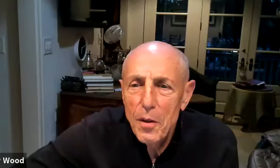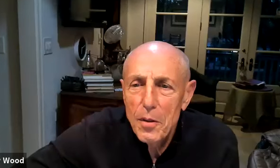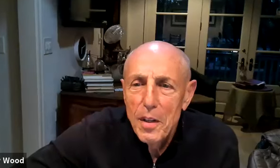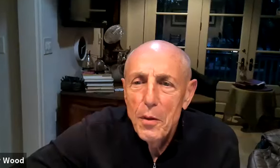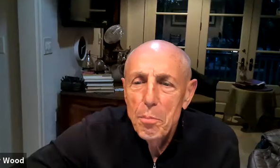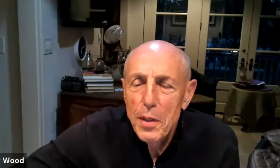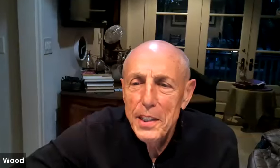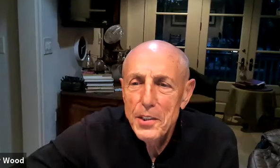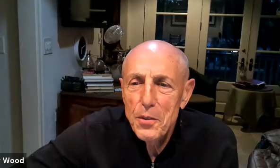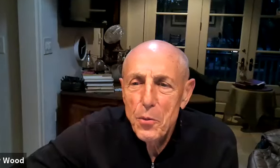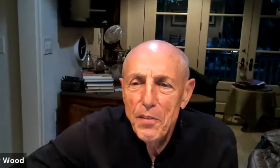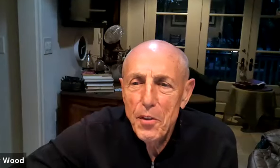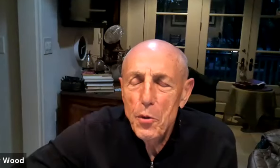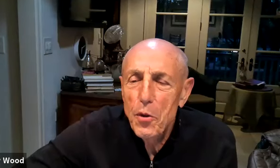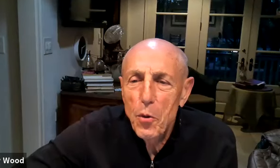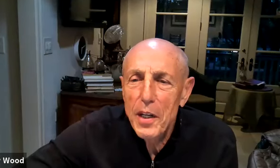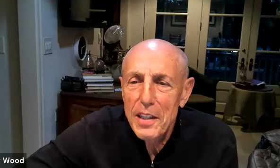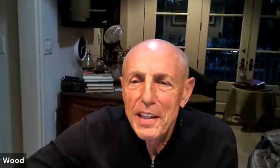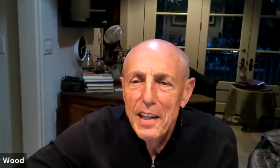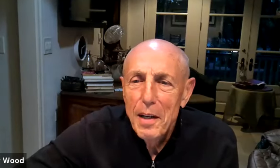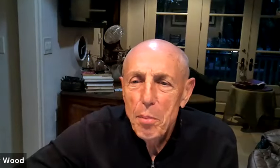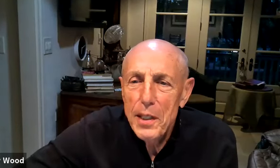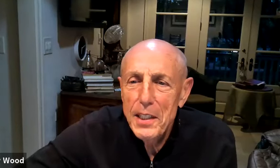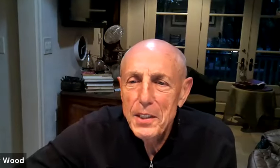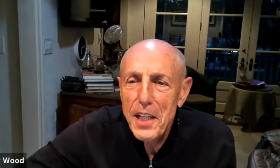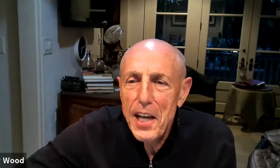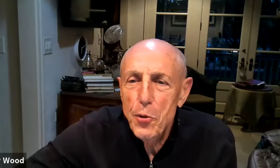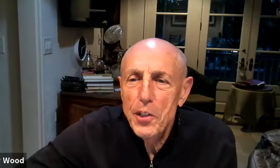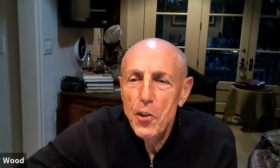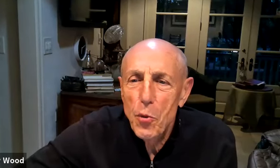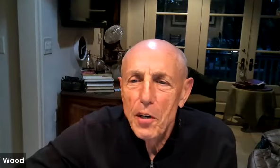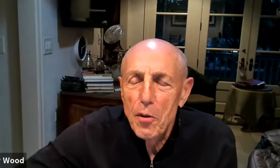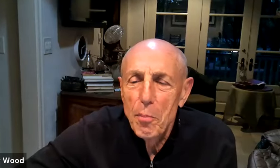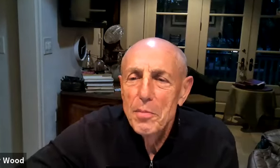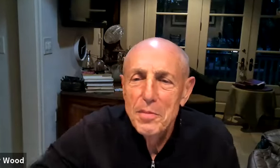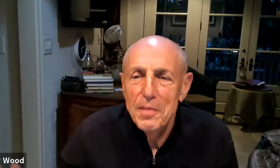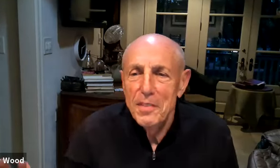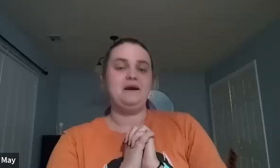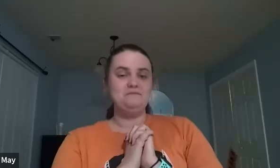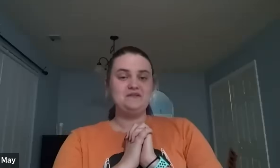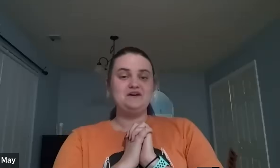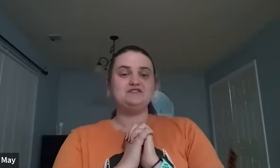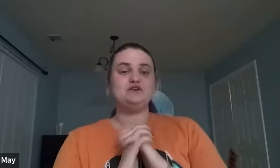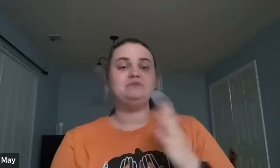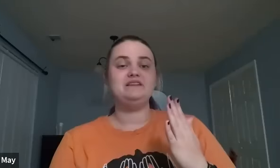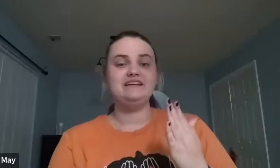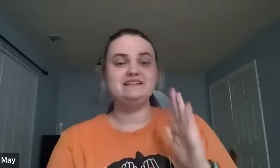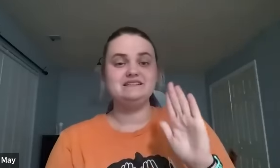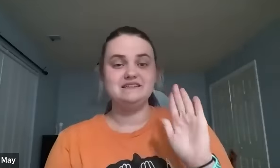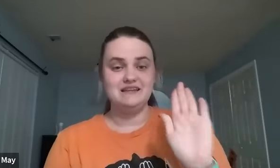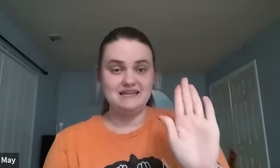on, please review quickly. Please, thank you, and you're welcome. Okay, so please is